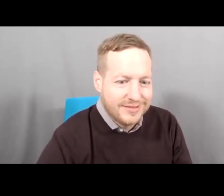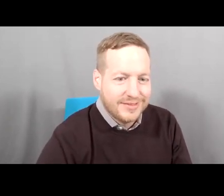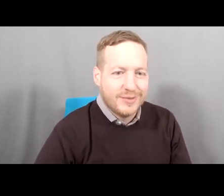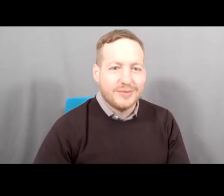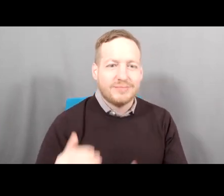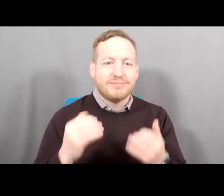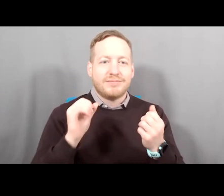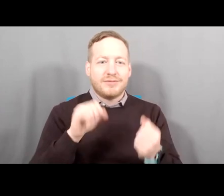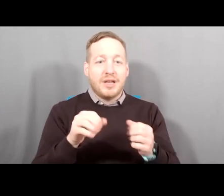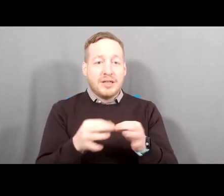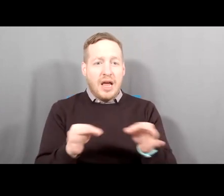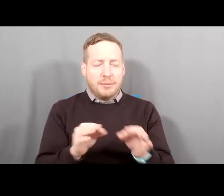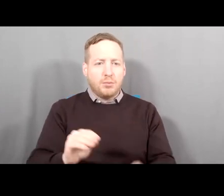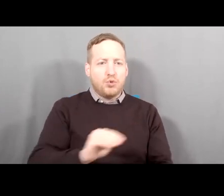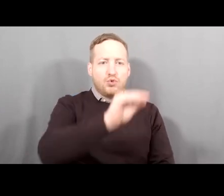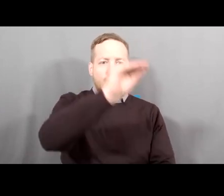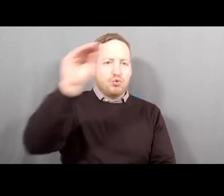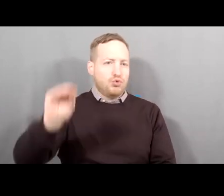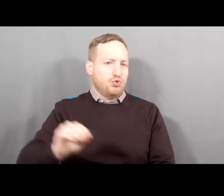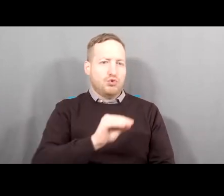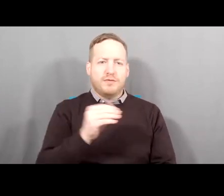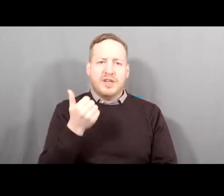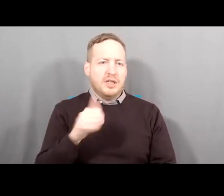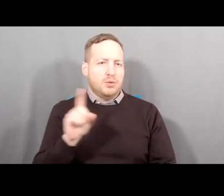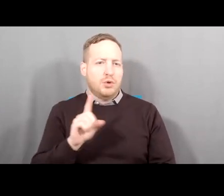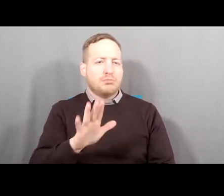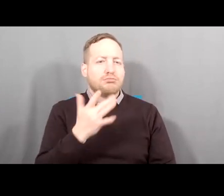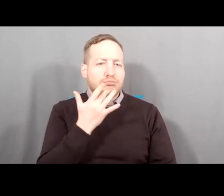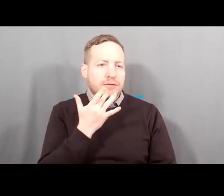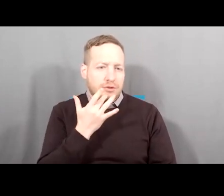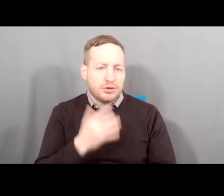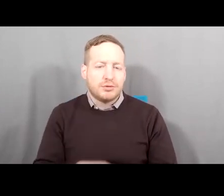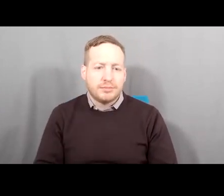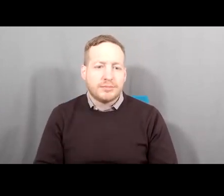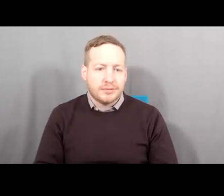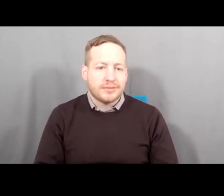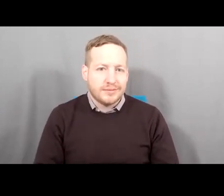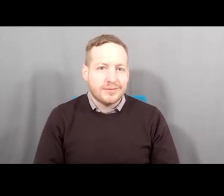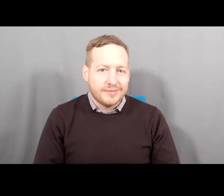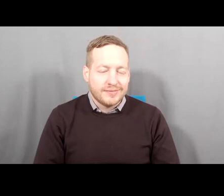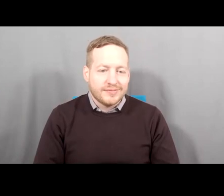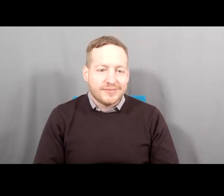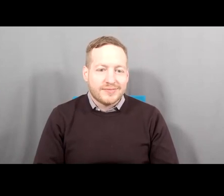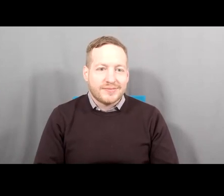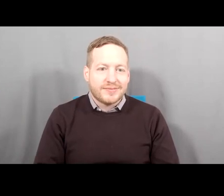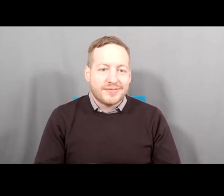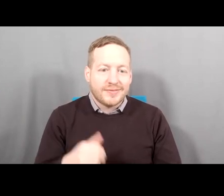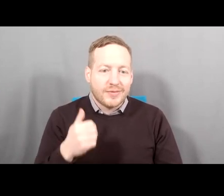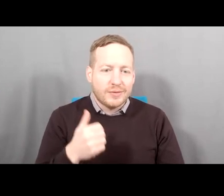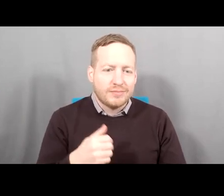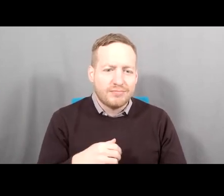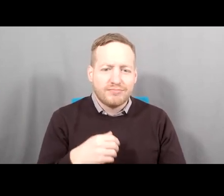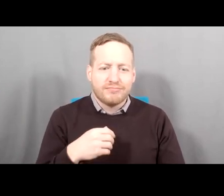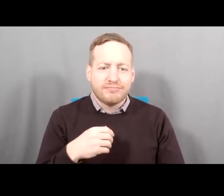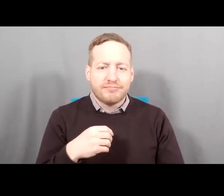believe that if you have the subtitles, you can move them into a different area instead of the bottom. Yes, they end up being a box and you can take the mouse and move them